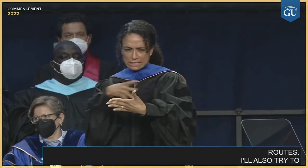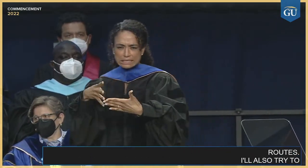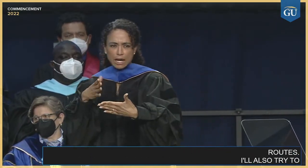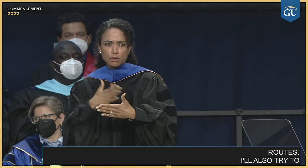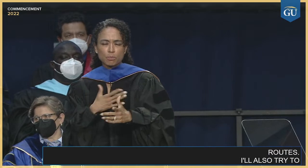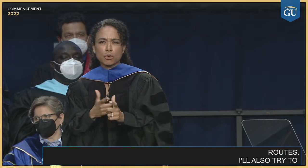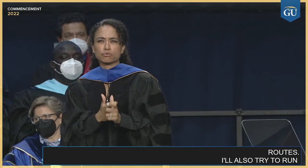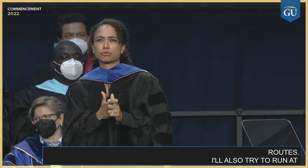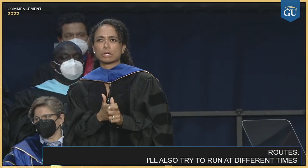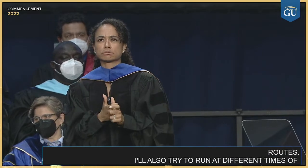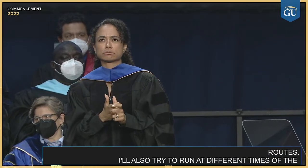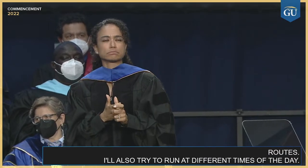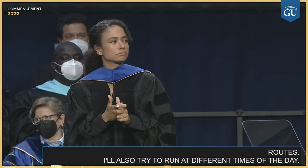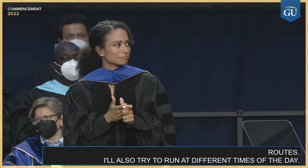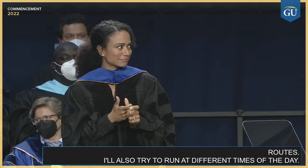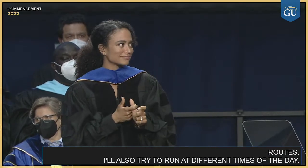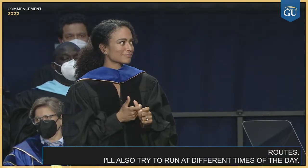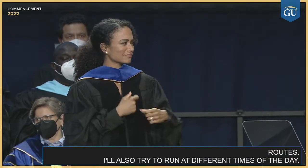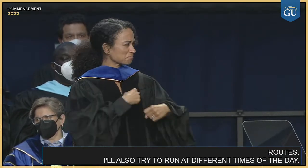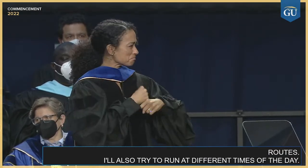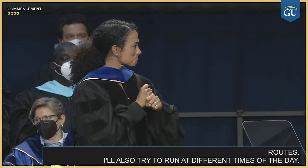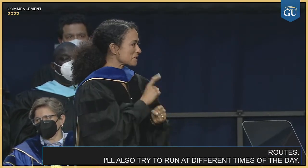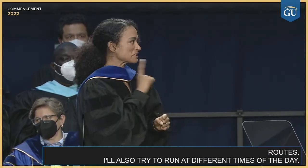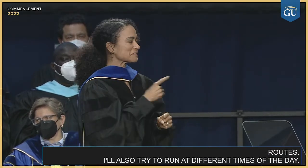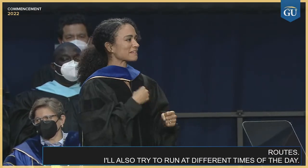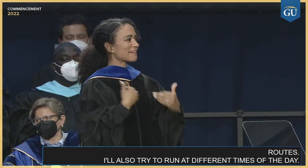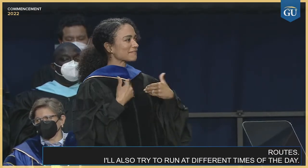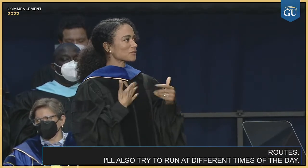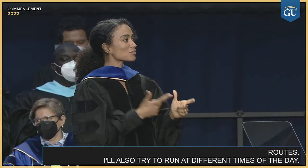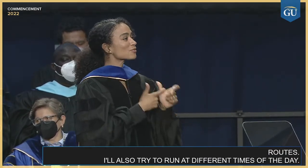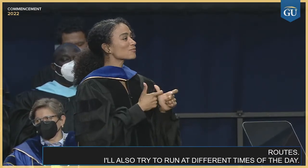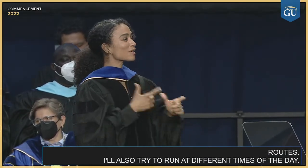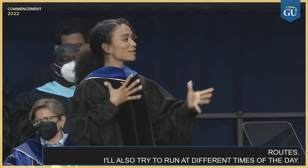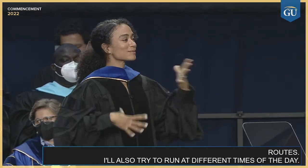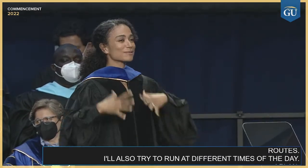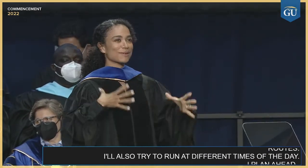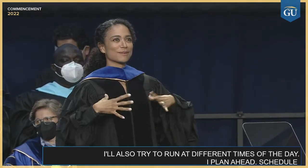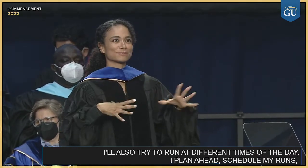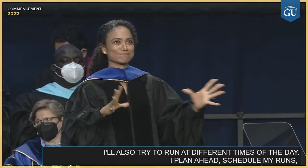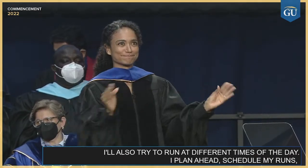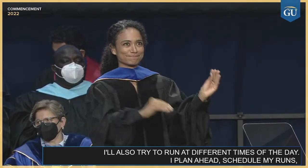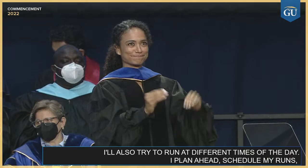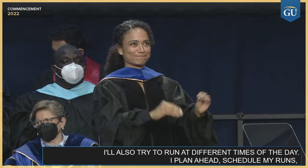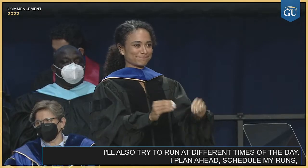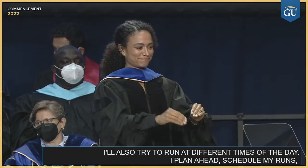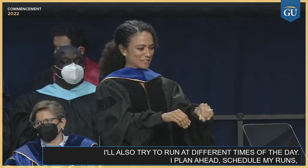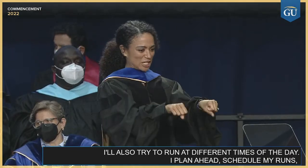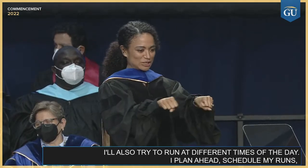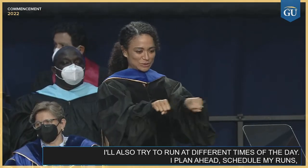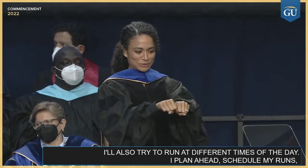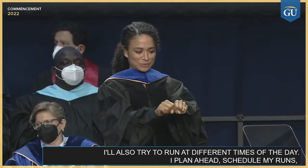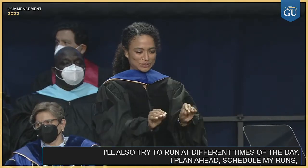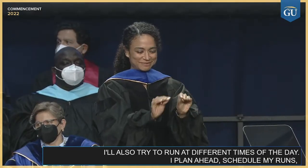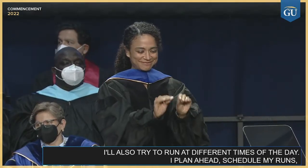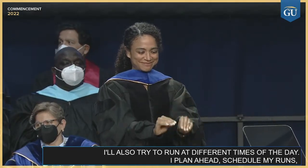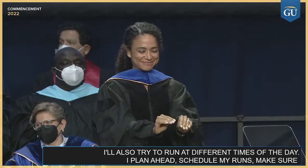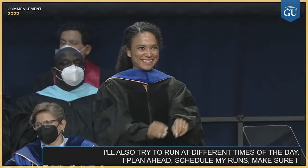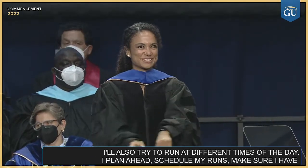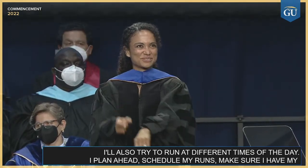ahead. I schedule all my runs. I make sure that I have all the running clothes that I need, as well as my